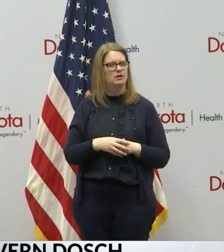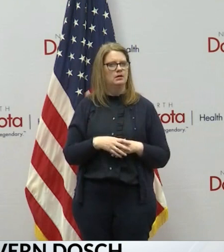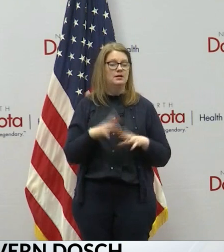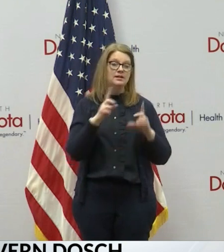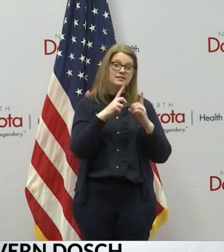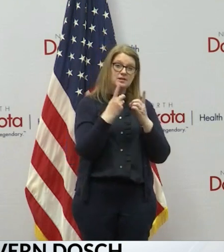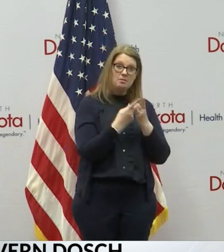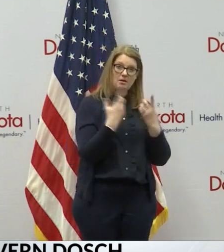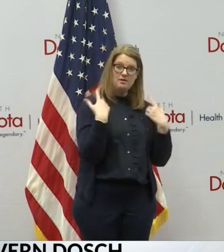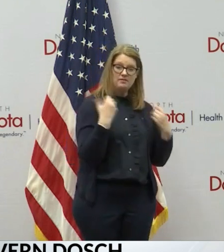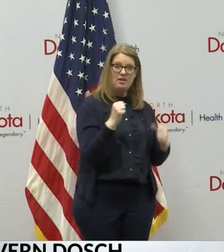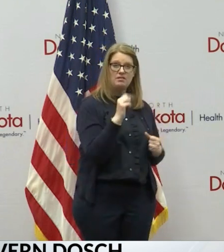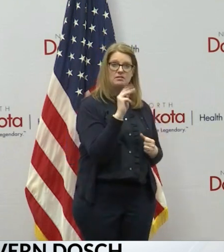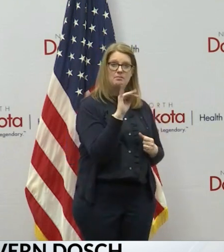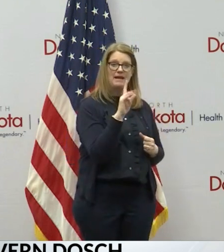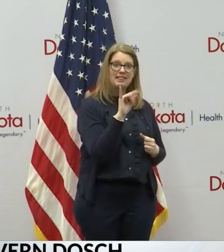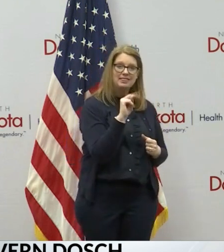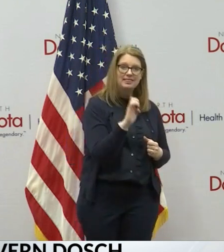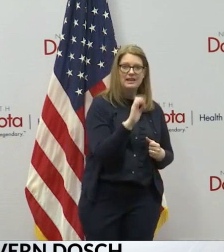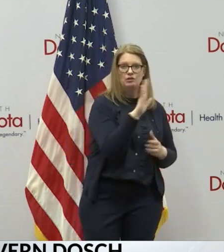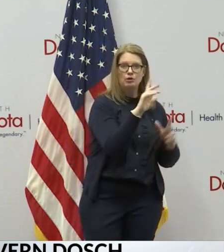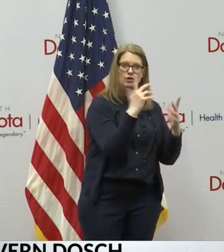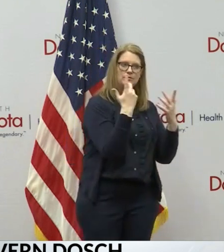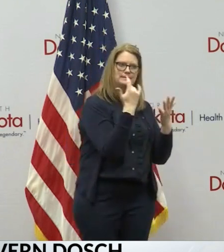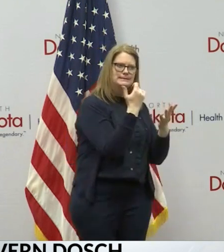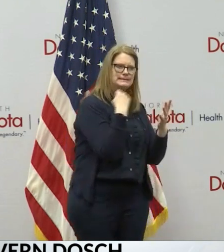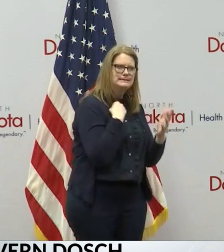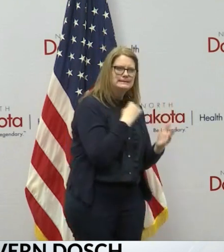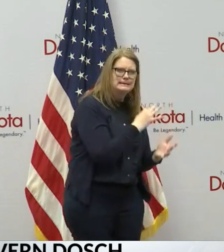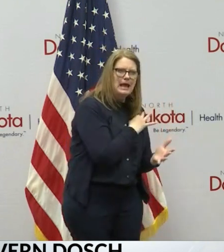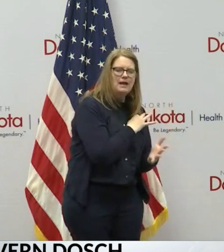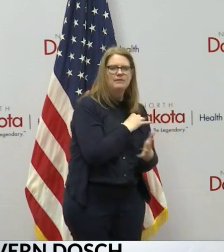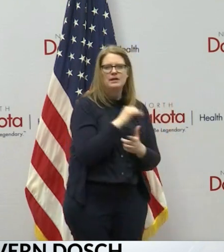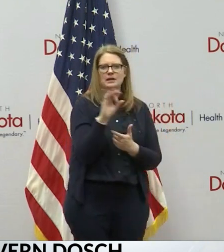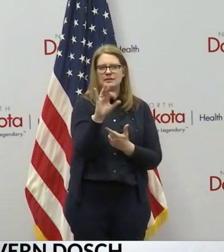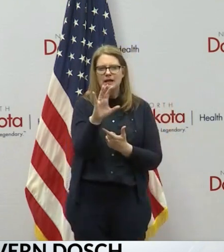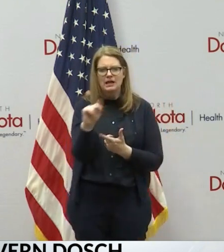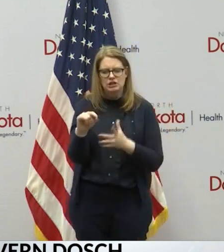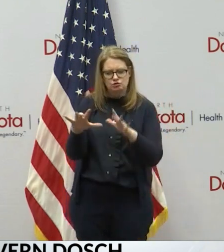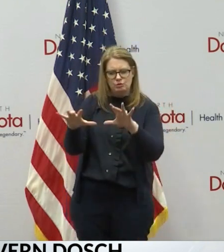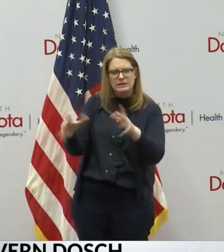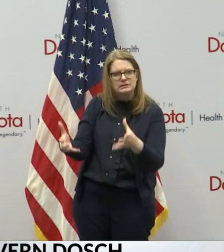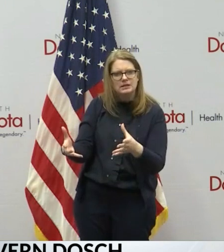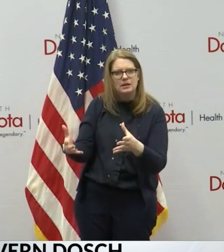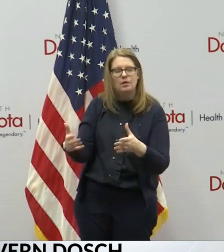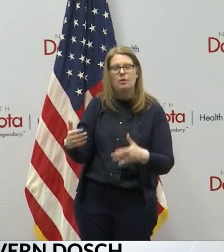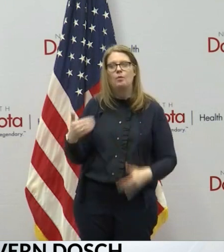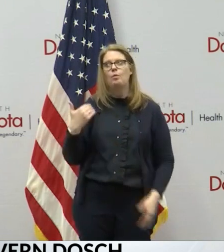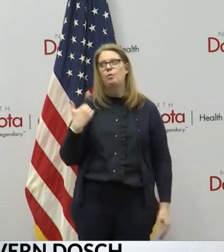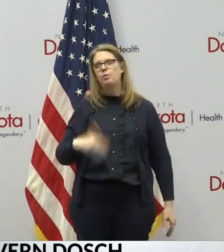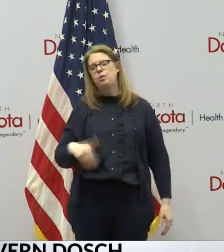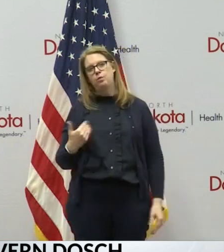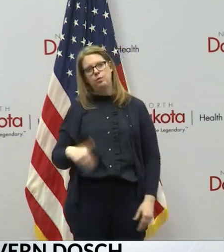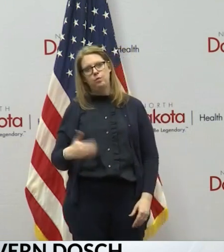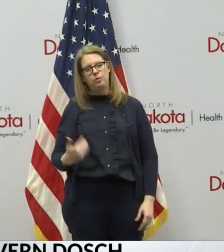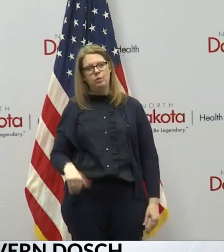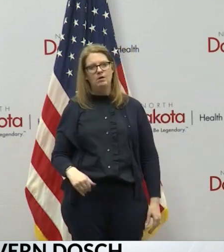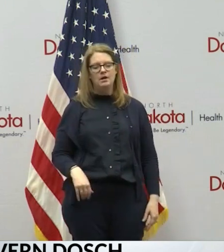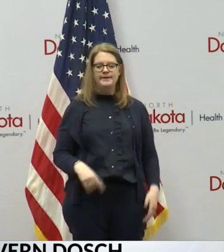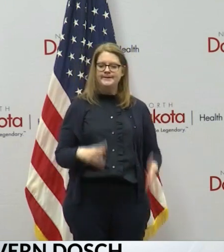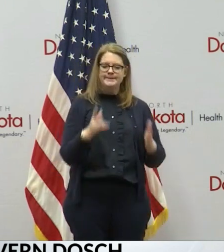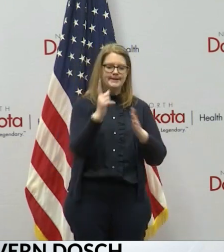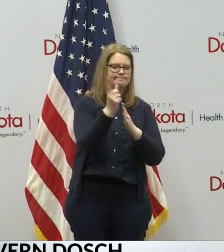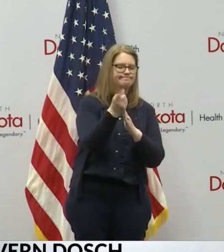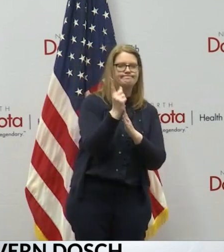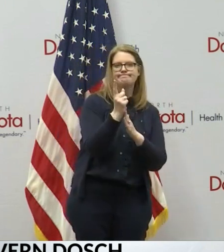Health, Mylin and her staff, the contact tracers, the profound shift that they have to make with a brand new